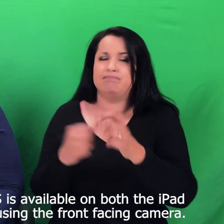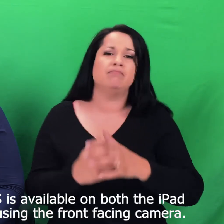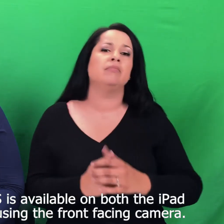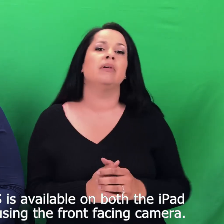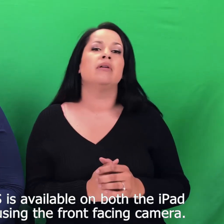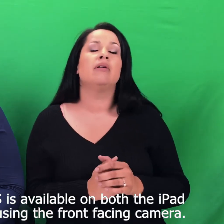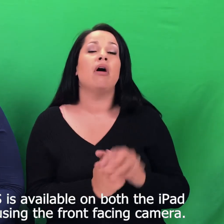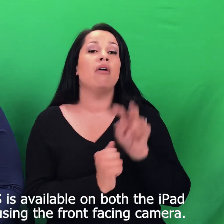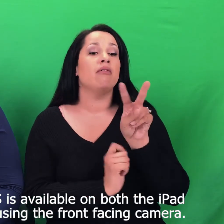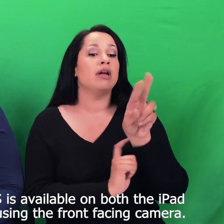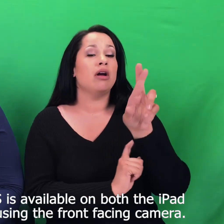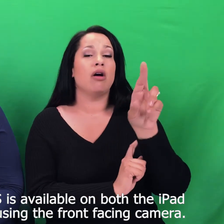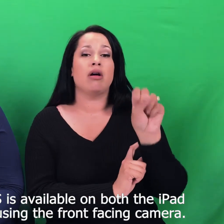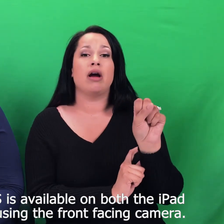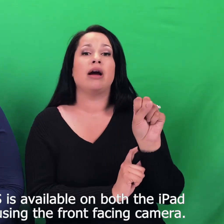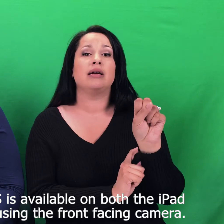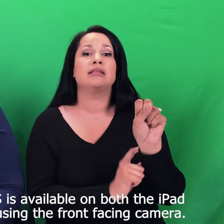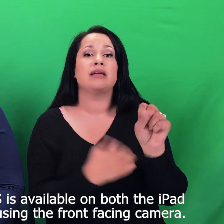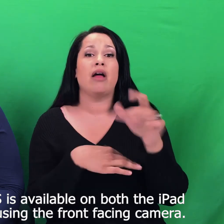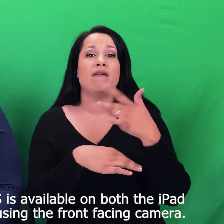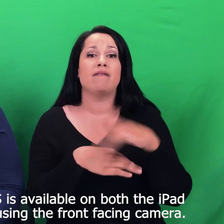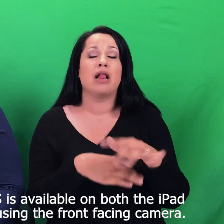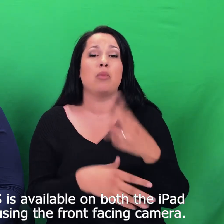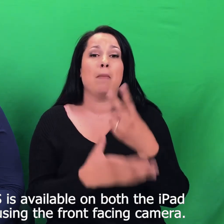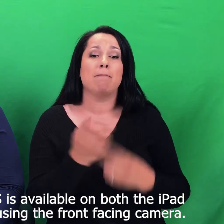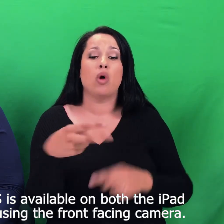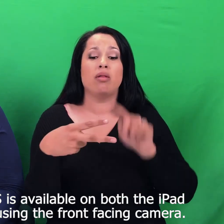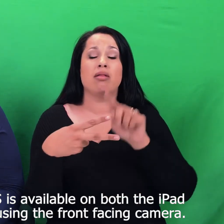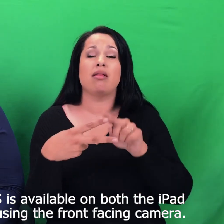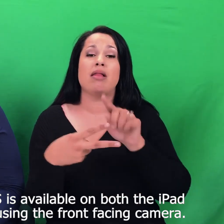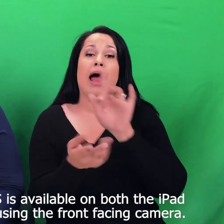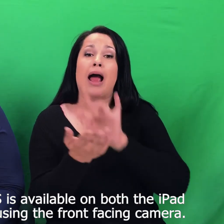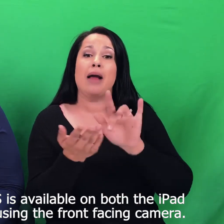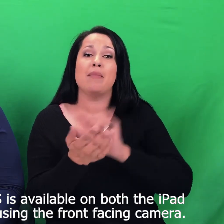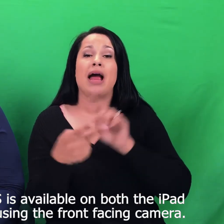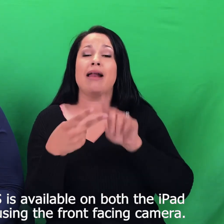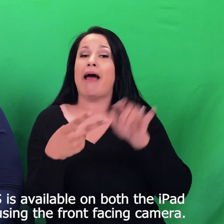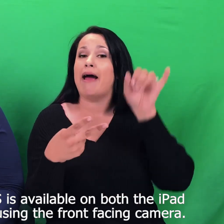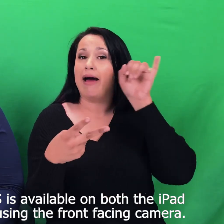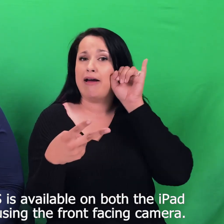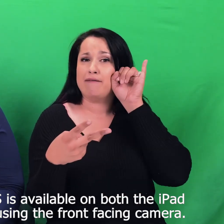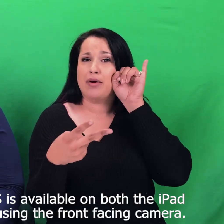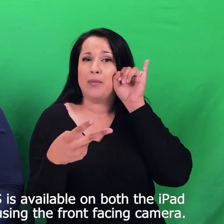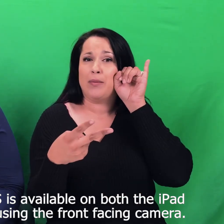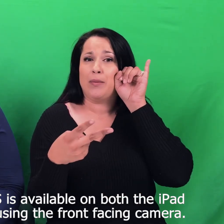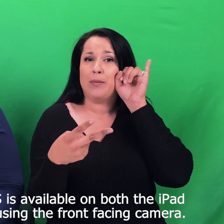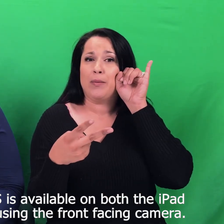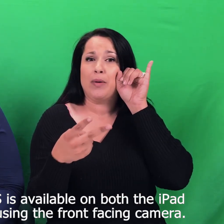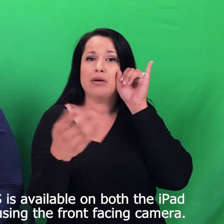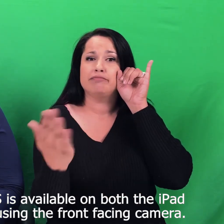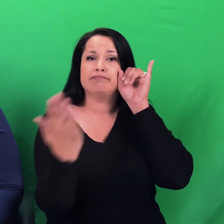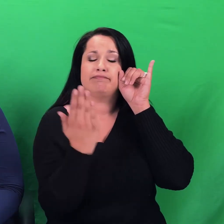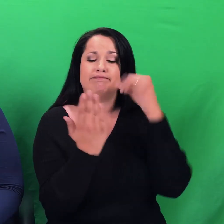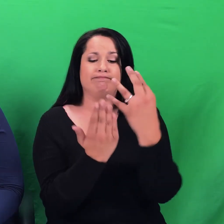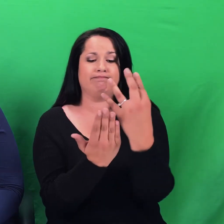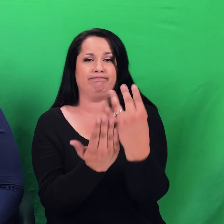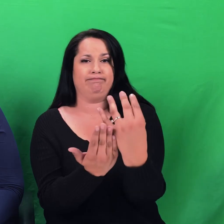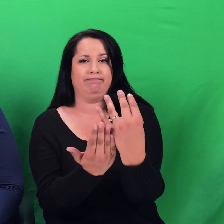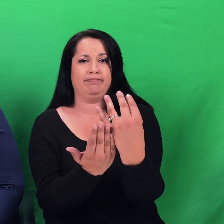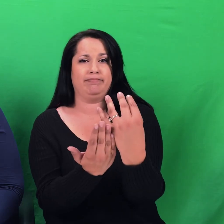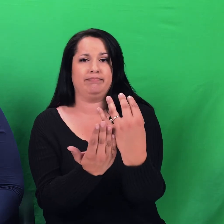VRS is available on both the iPad and the iPhone using the front-facing camera.